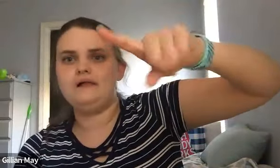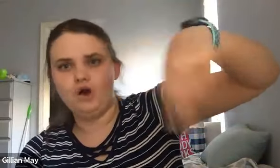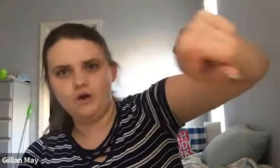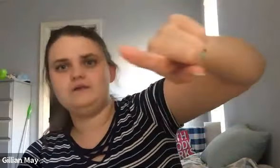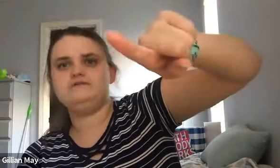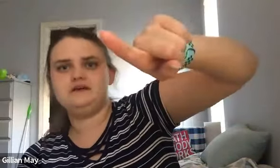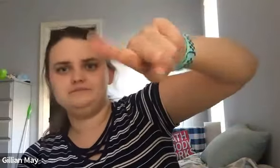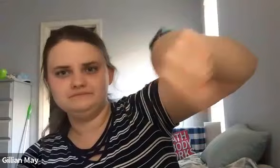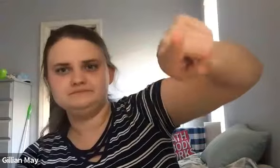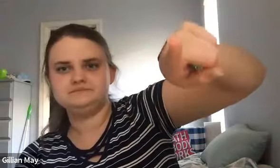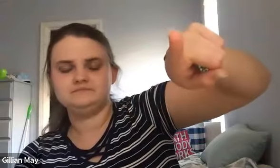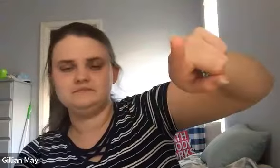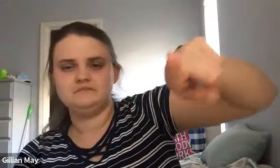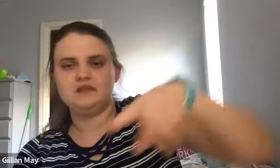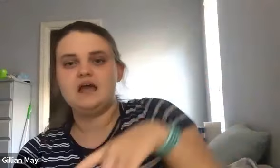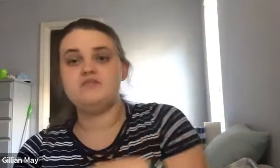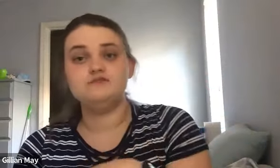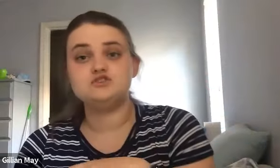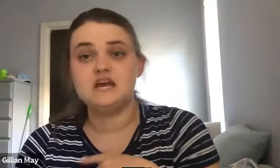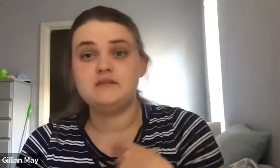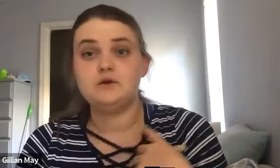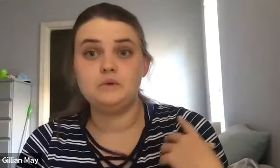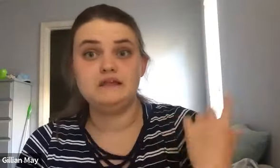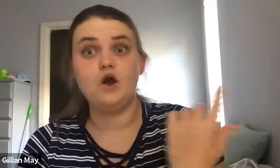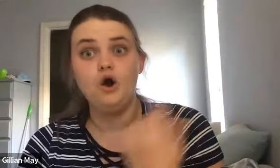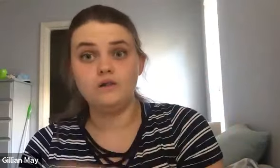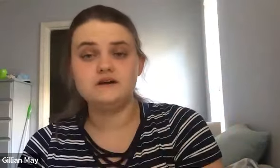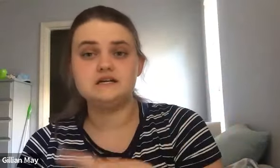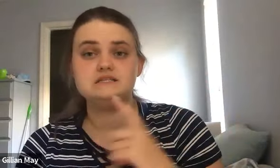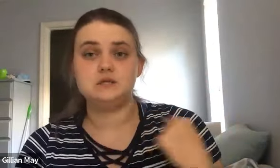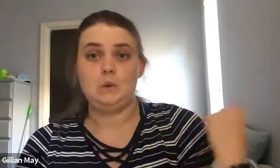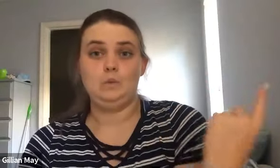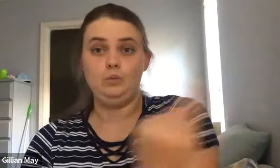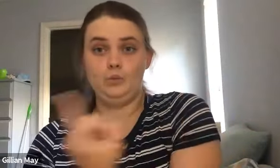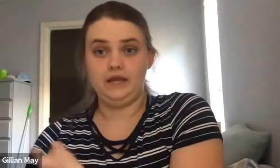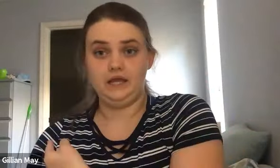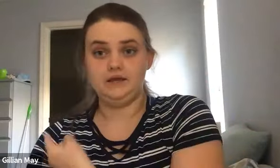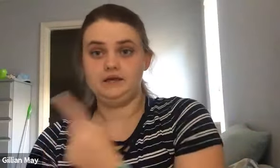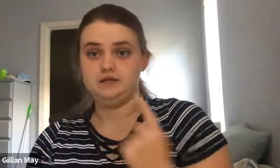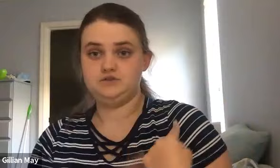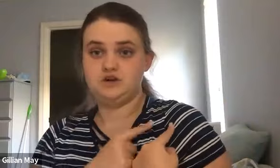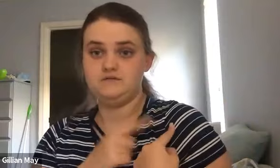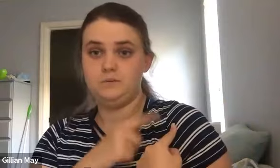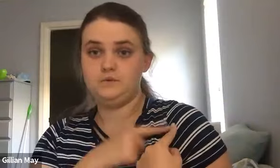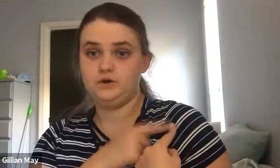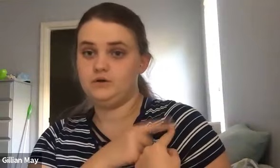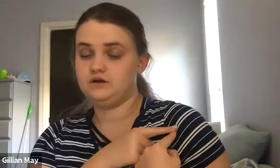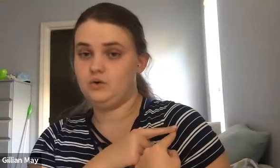like all of them. And then if you're saying like we, like all of us, we. You start from your